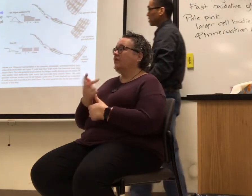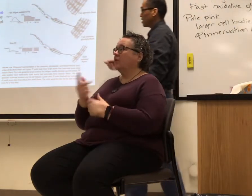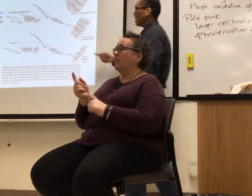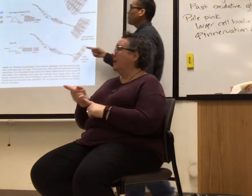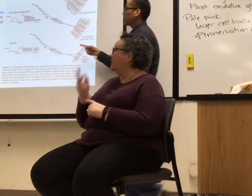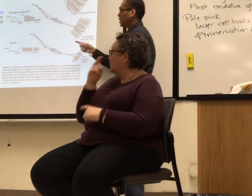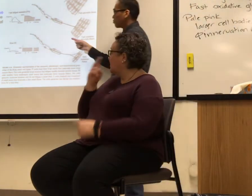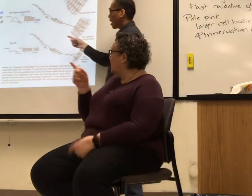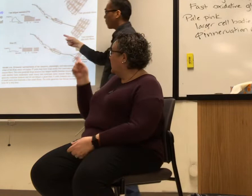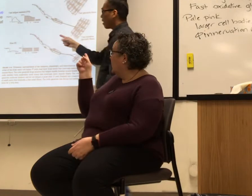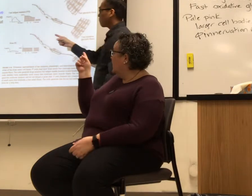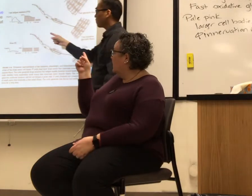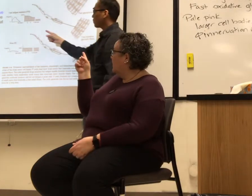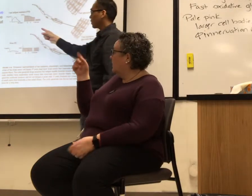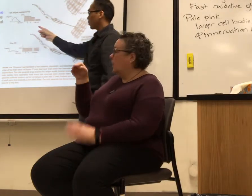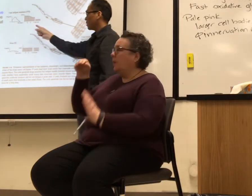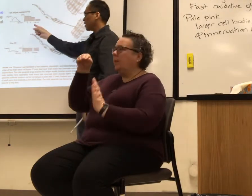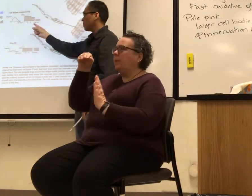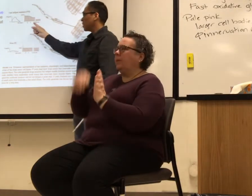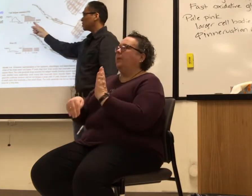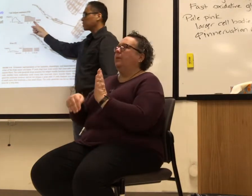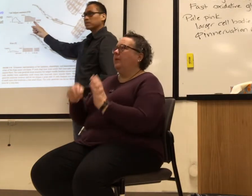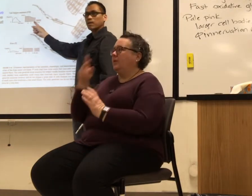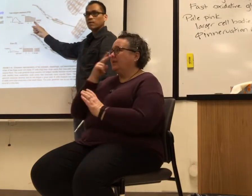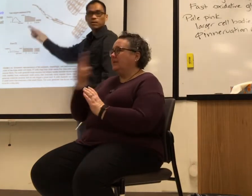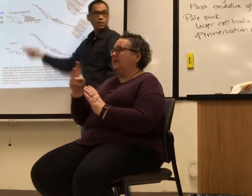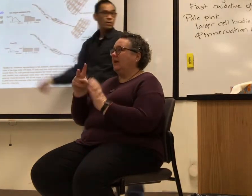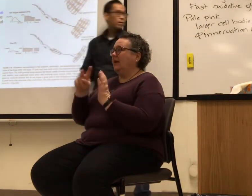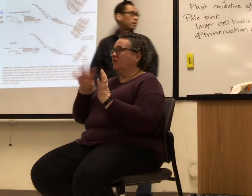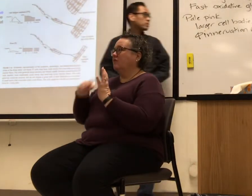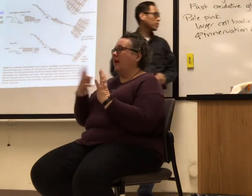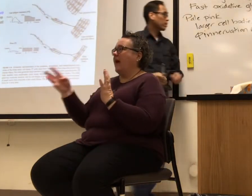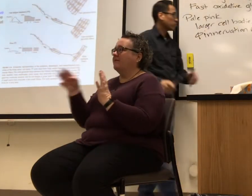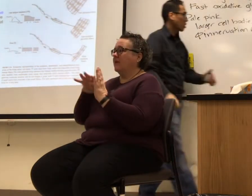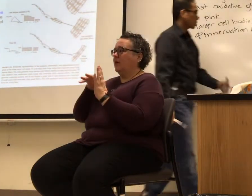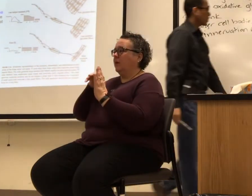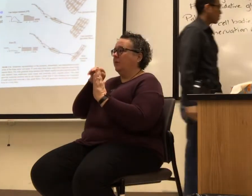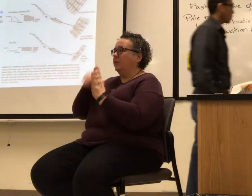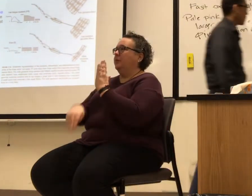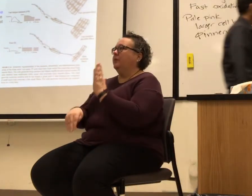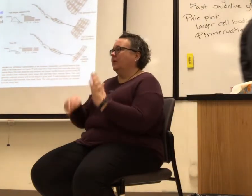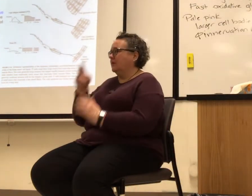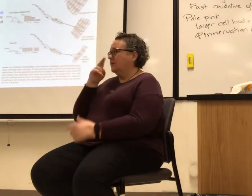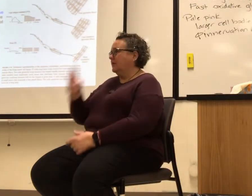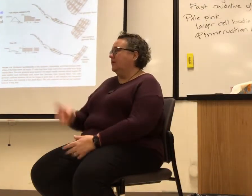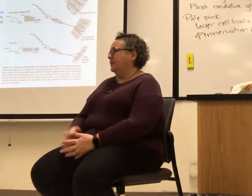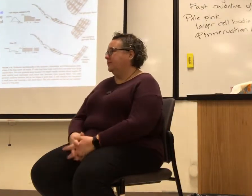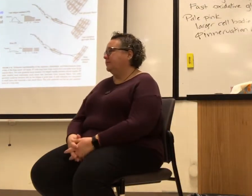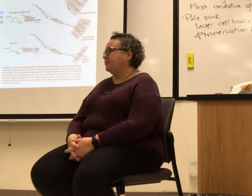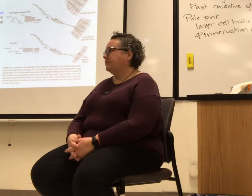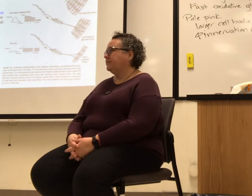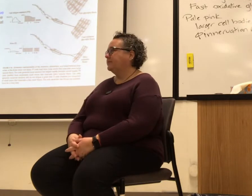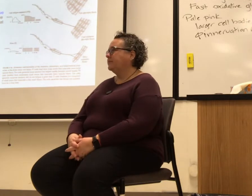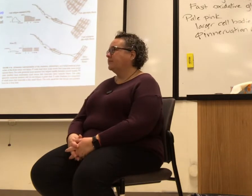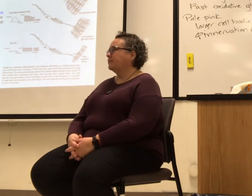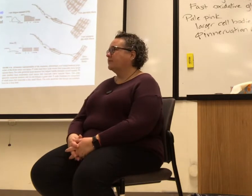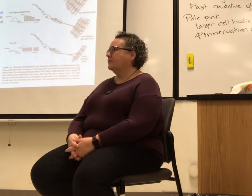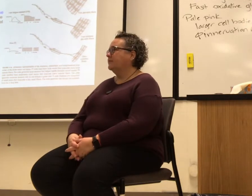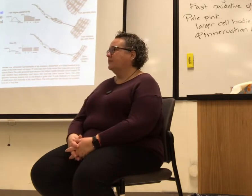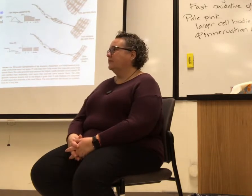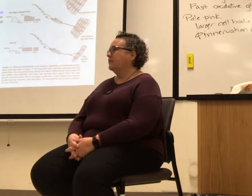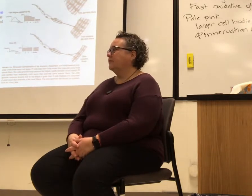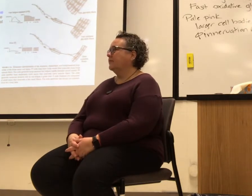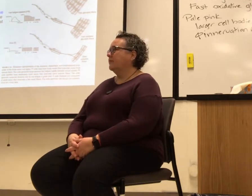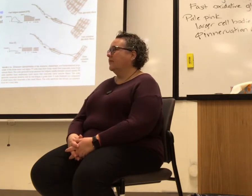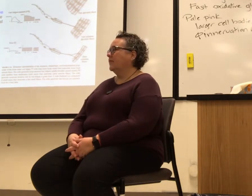a significant drop off, and you get to minute six there. So I'm drawing up here, it might be hard to see there. So it